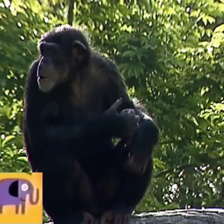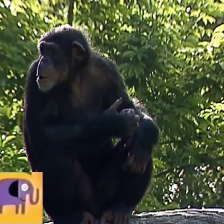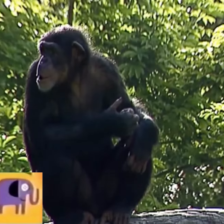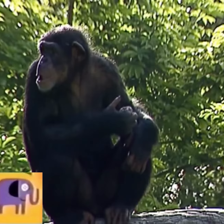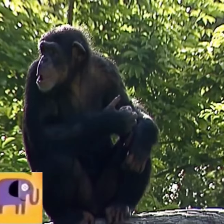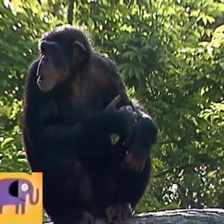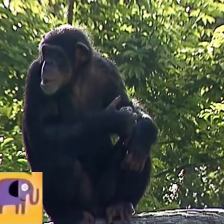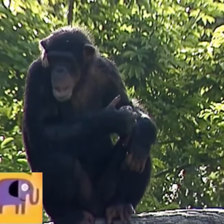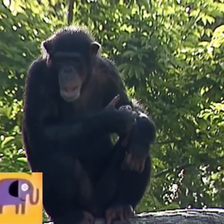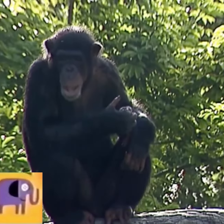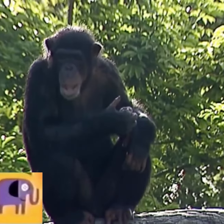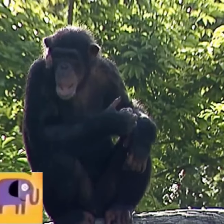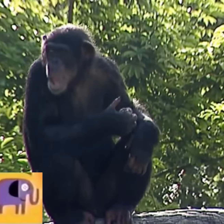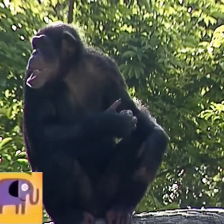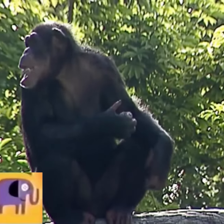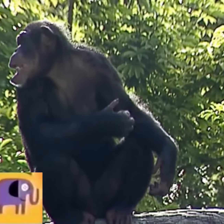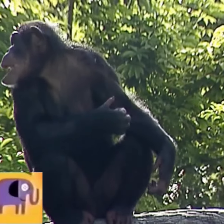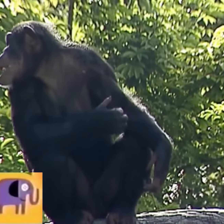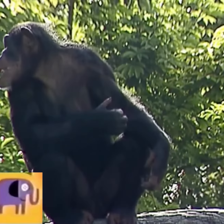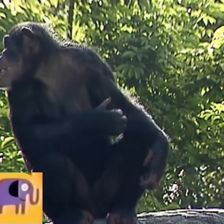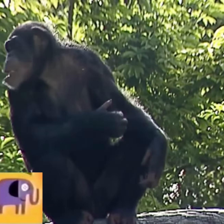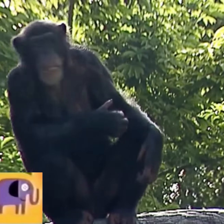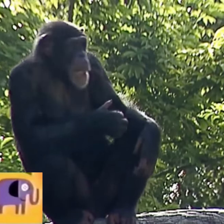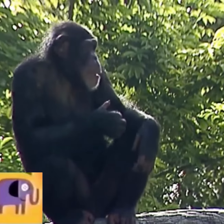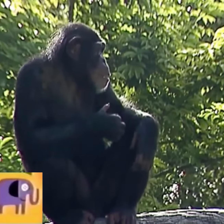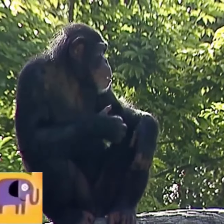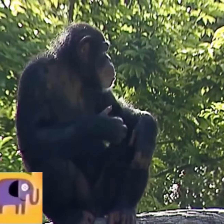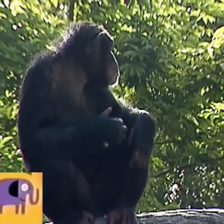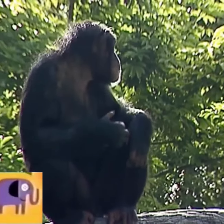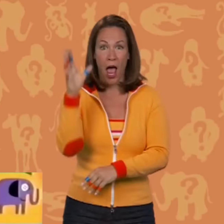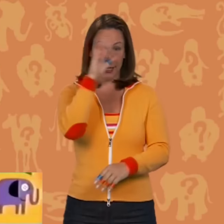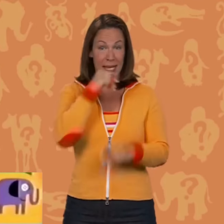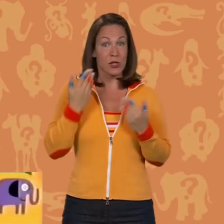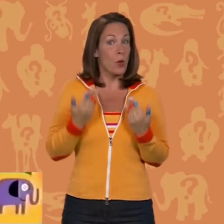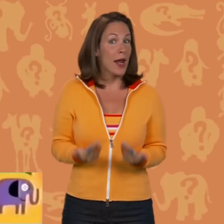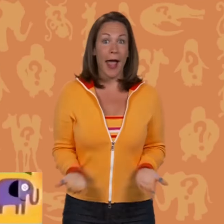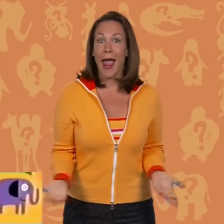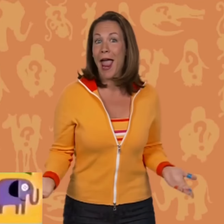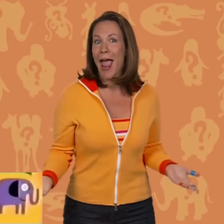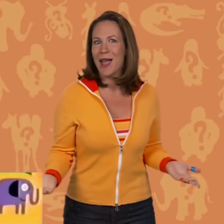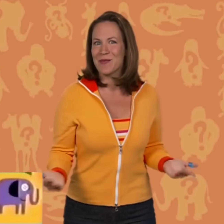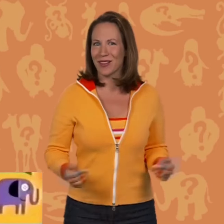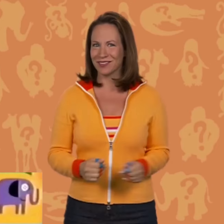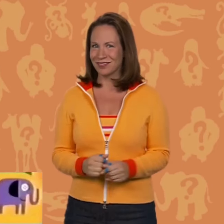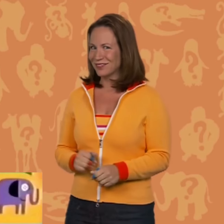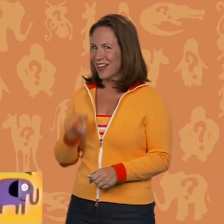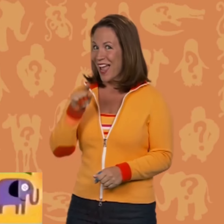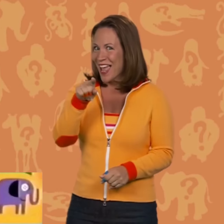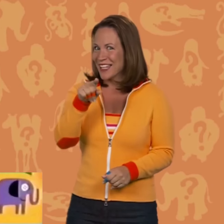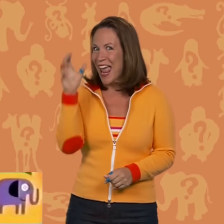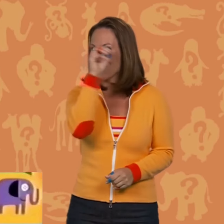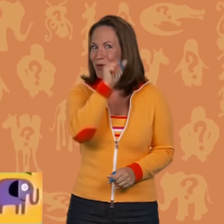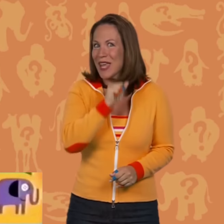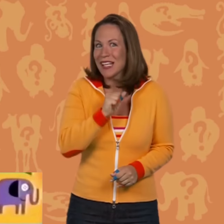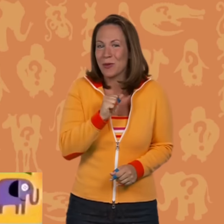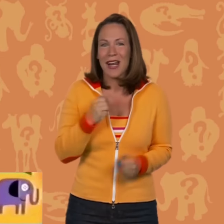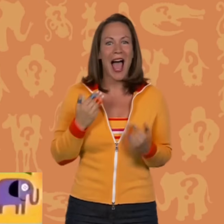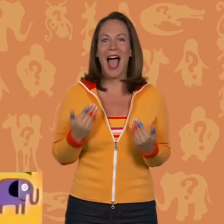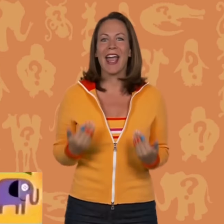I swing with my tail and swing in the trees. Guess what I am? Can you guess what I